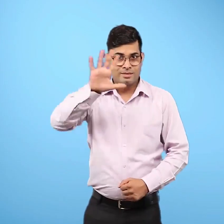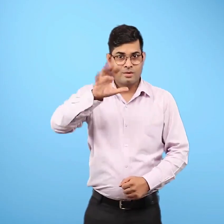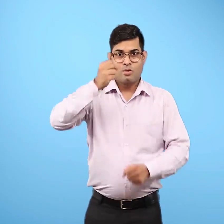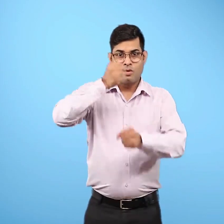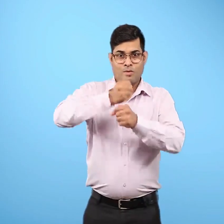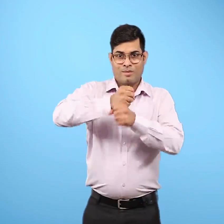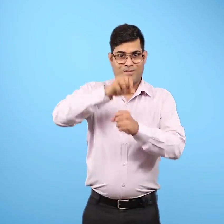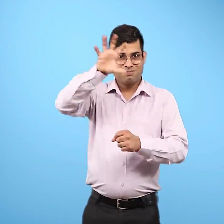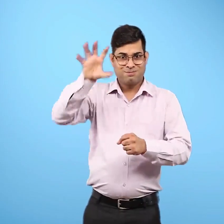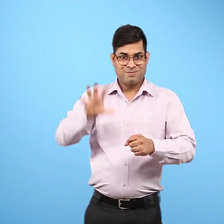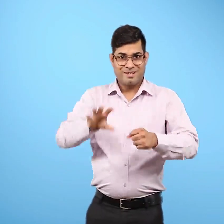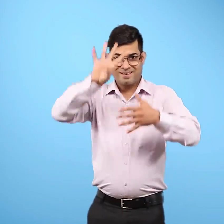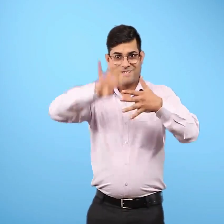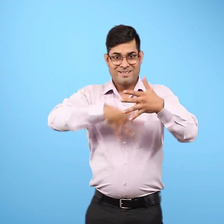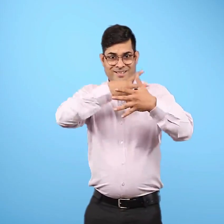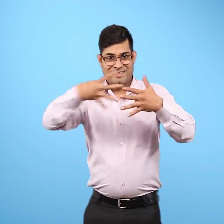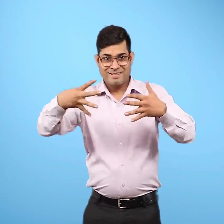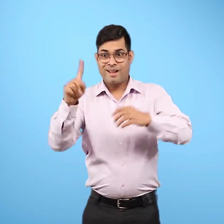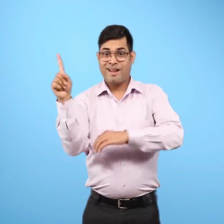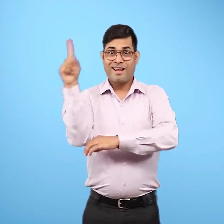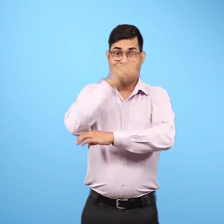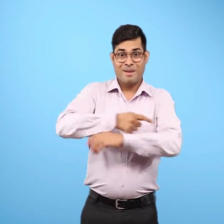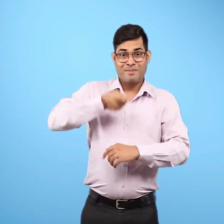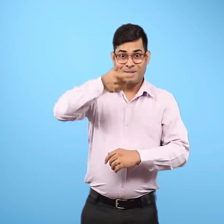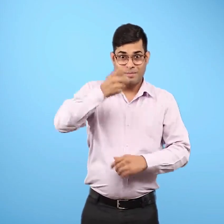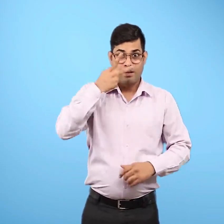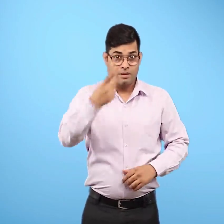which state has fixed the highest amount?